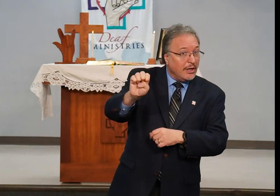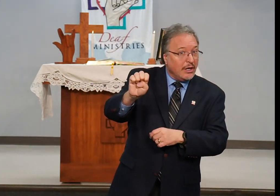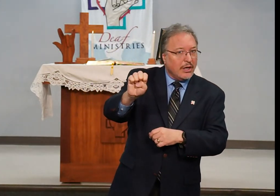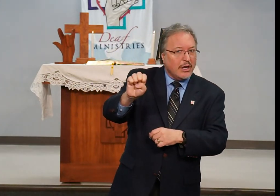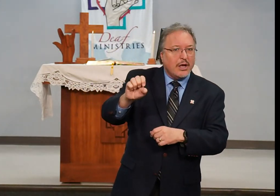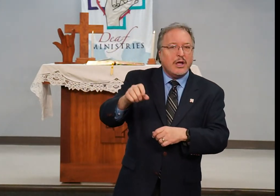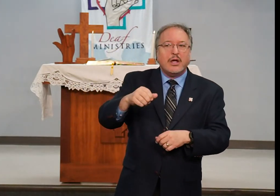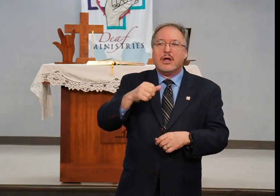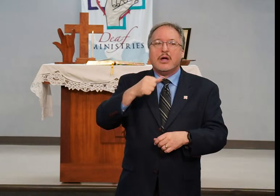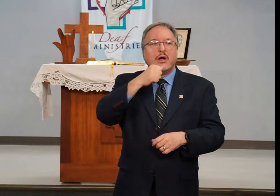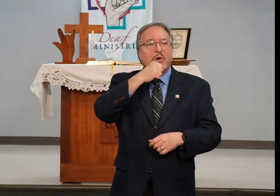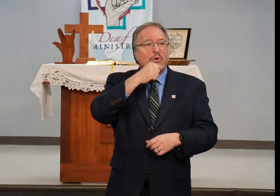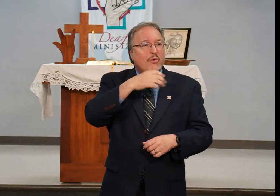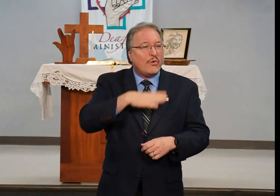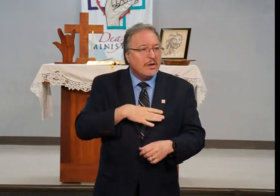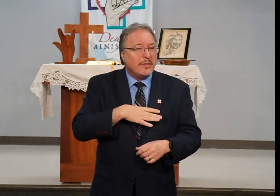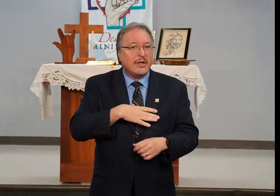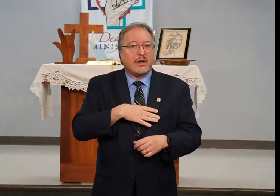And in the book of Luke,